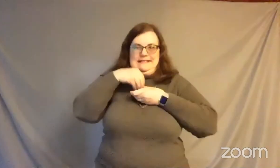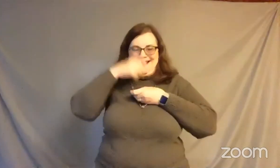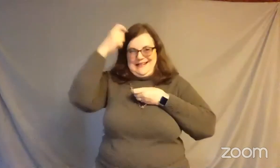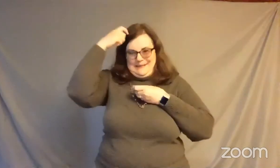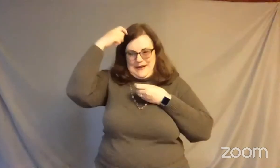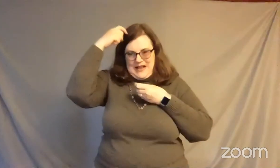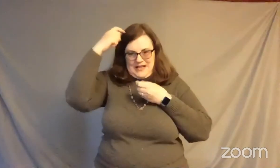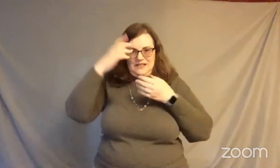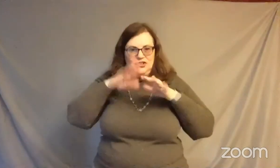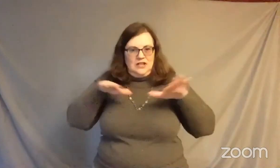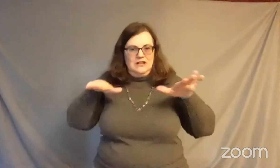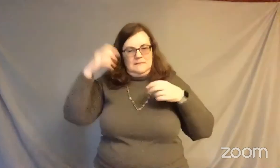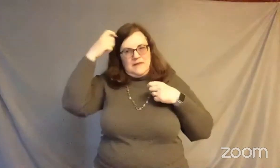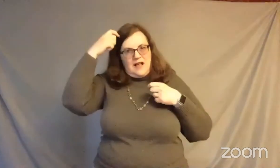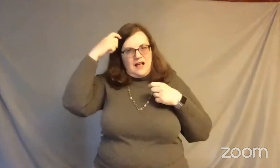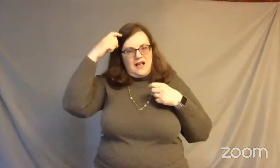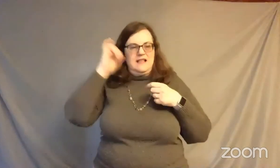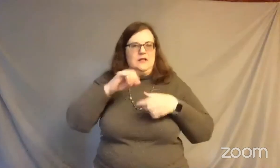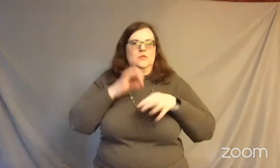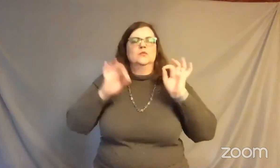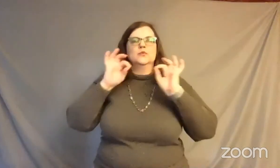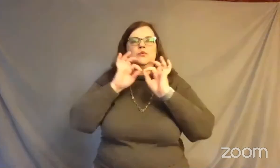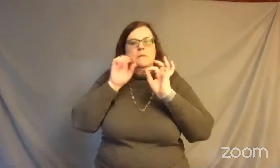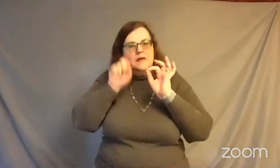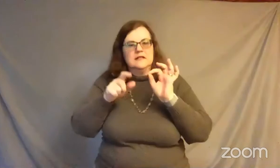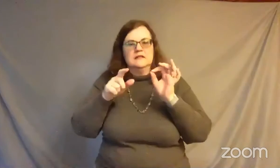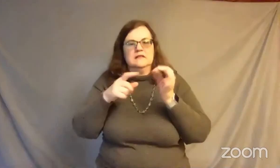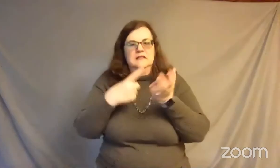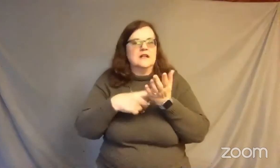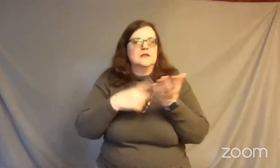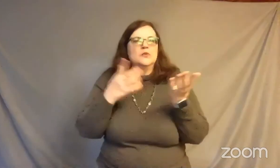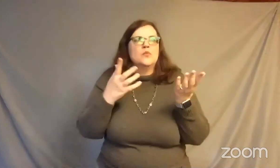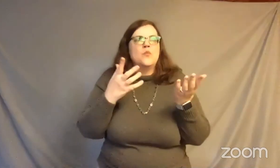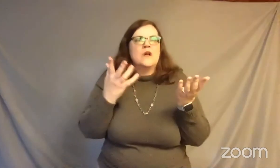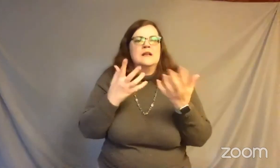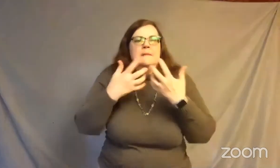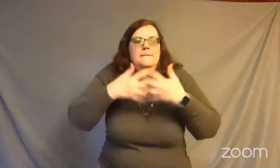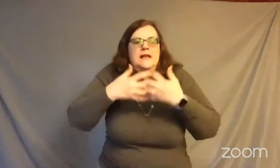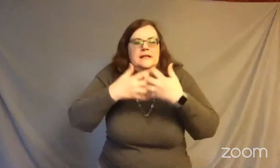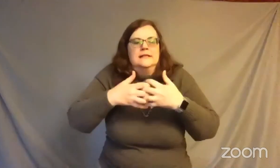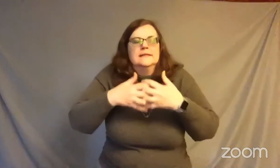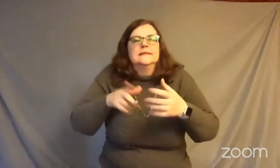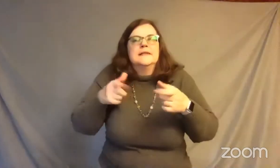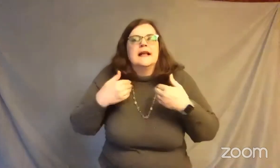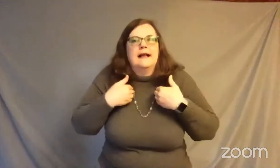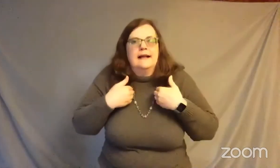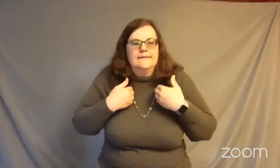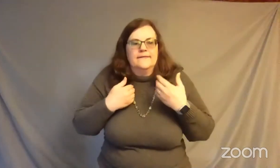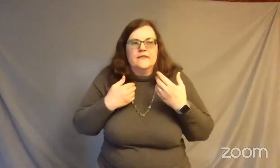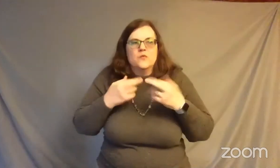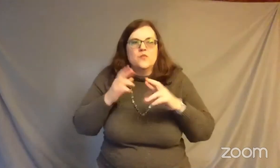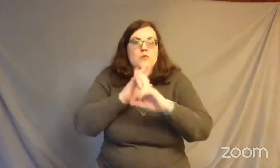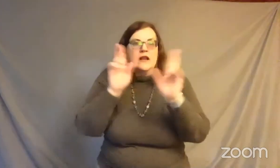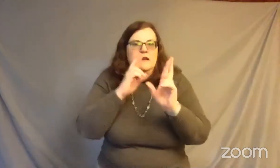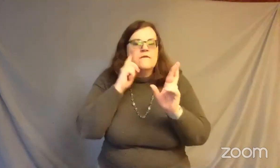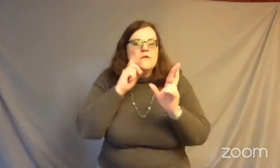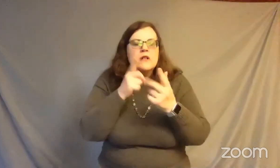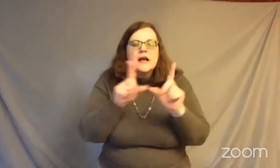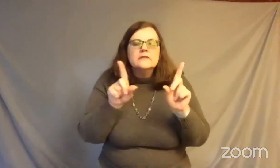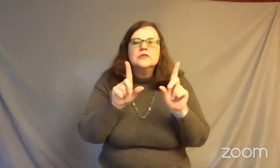but there's also something going on internally, innately, with the child's brain. There are mechanisms that